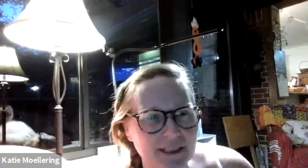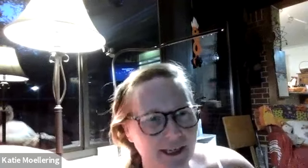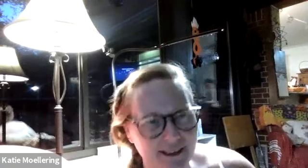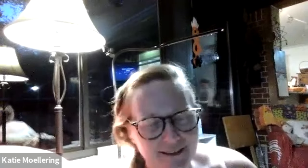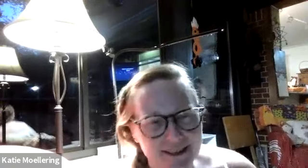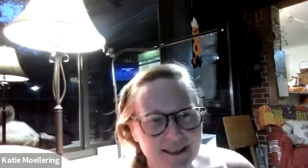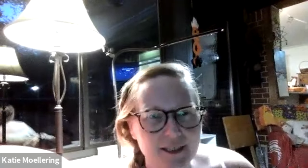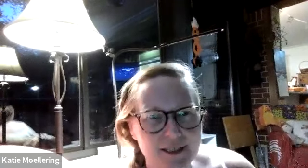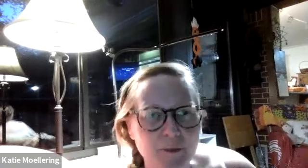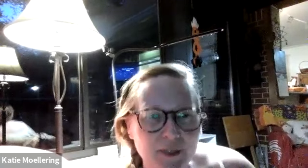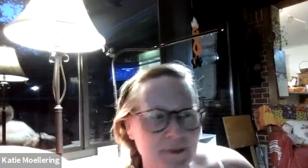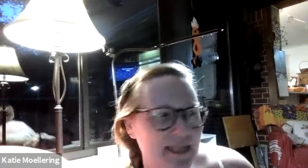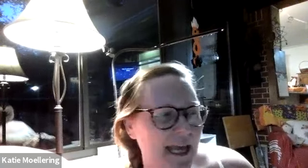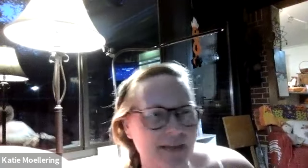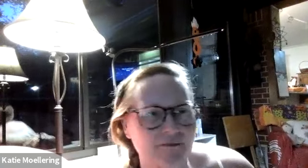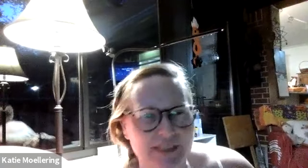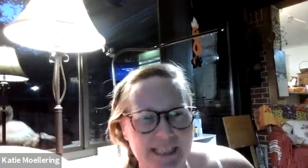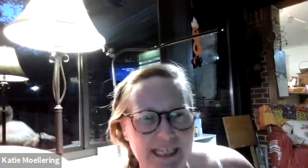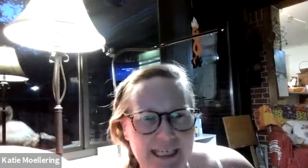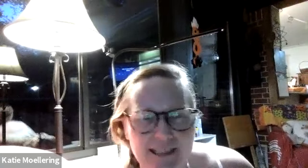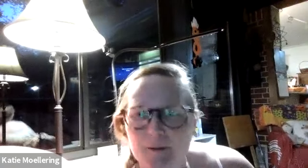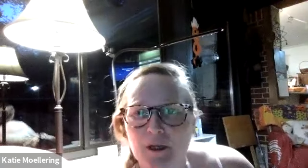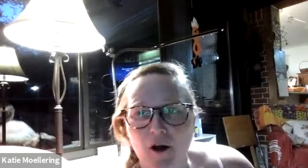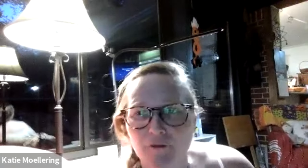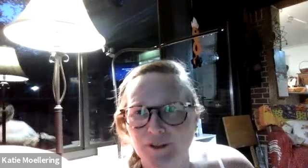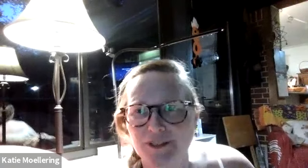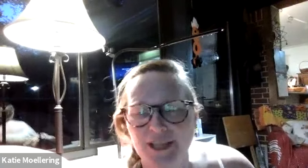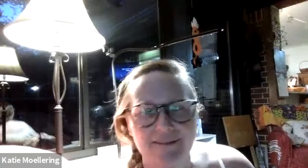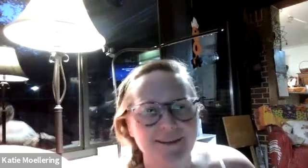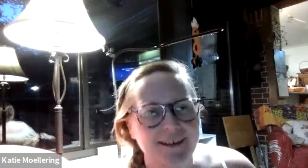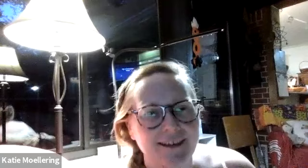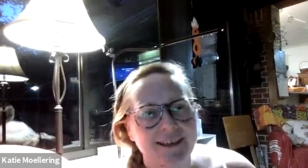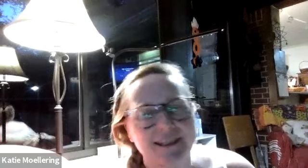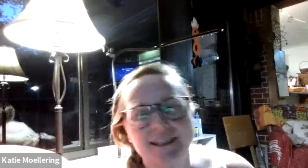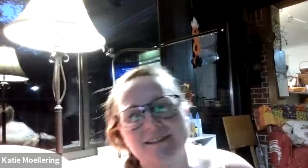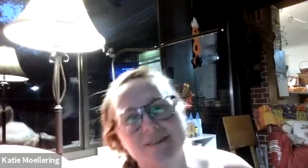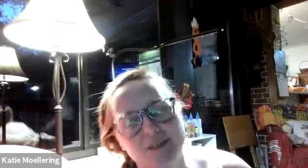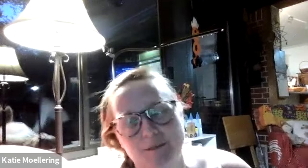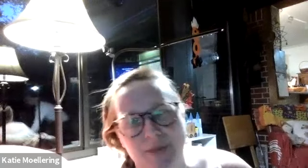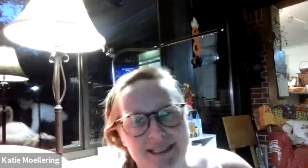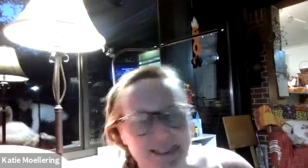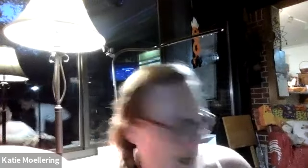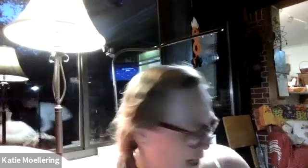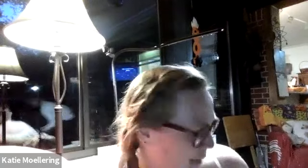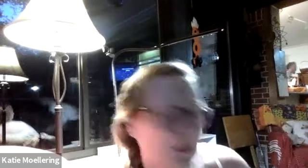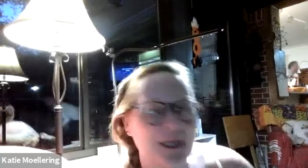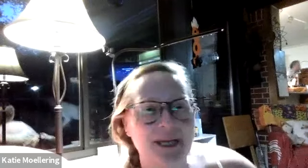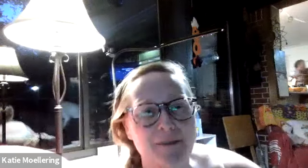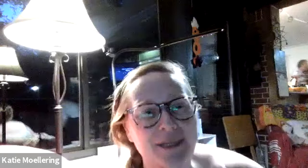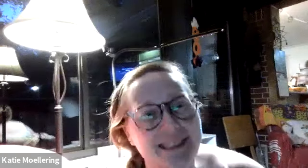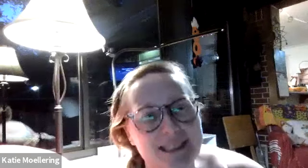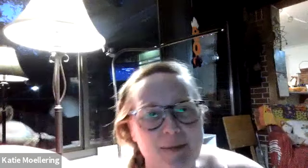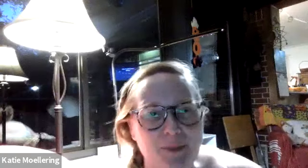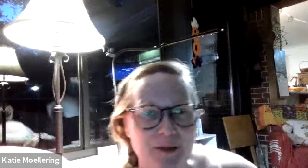like stomach upset, fatigue. It's been awful. So like, it was just a mess tonight, but I'm gonna get this